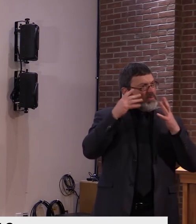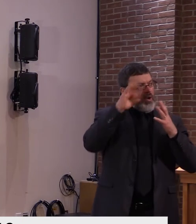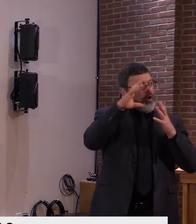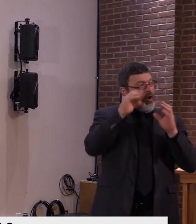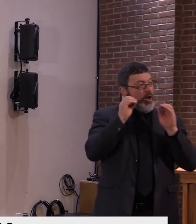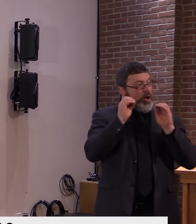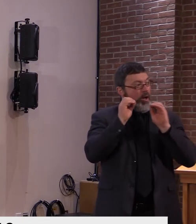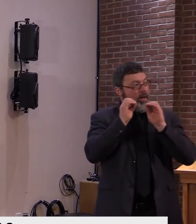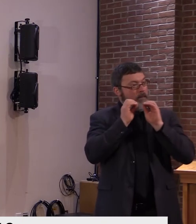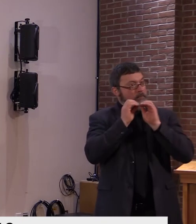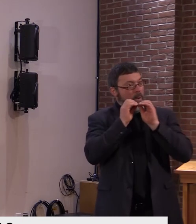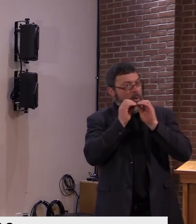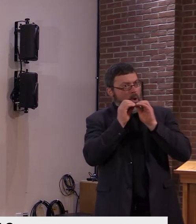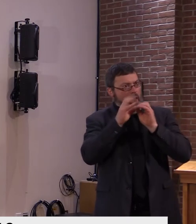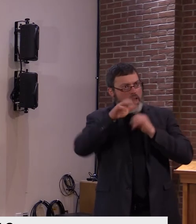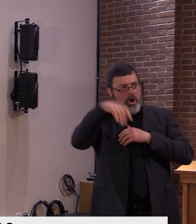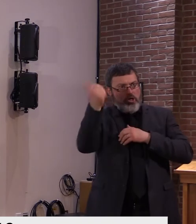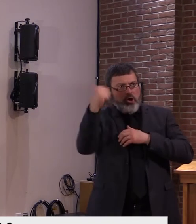Well, again,